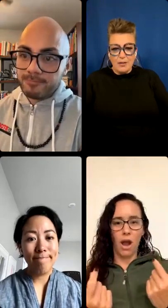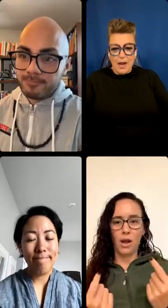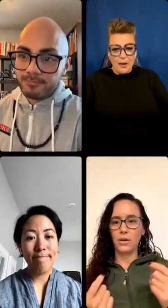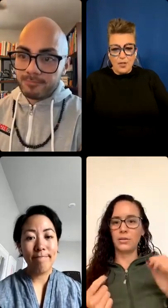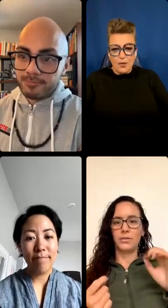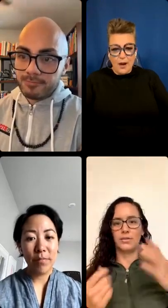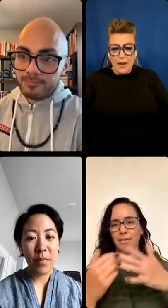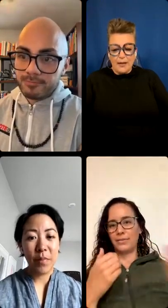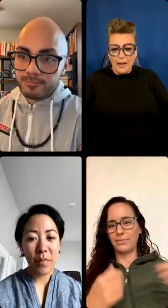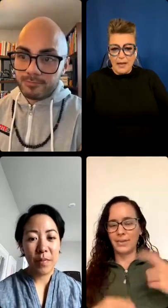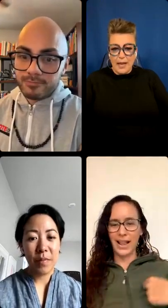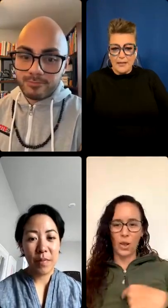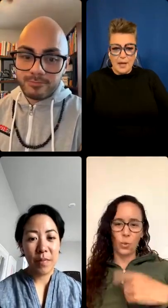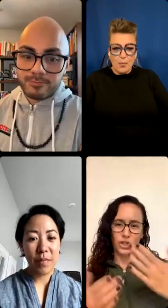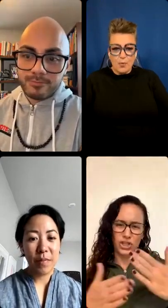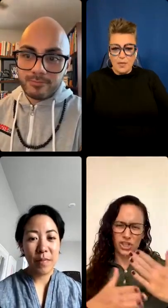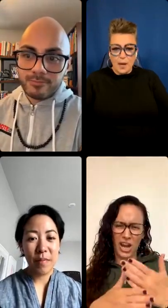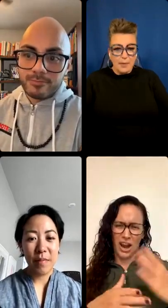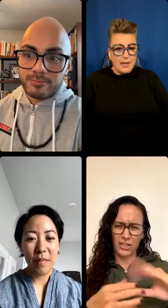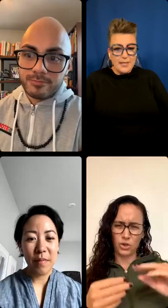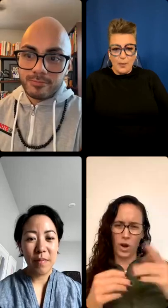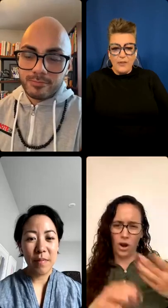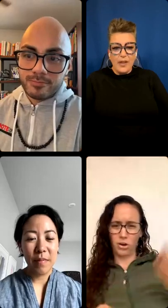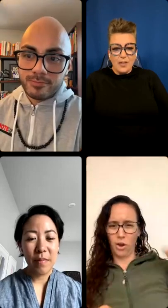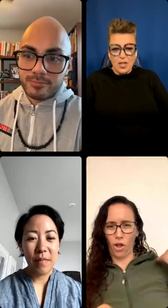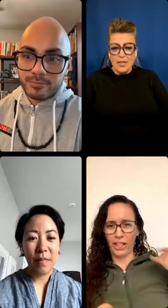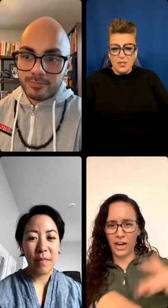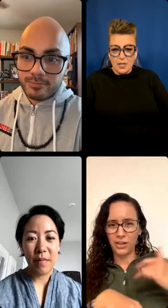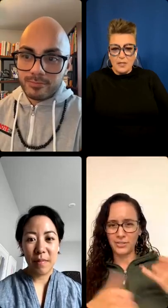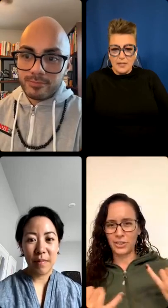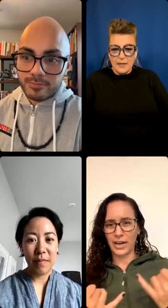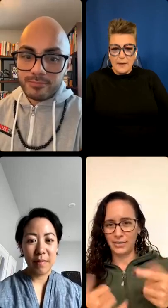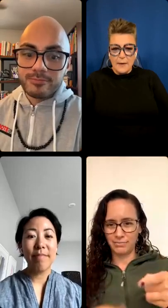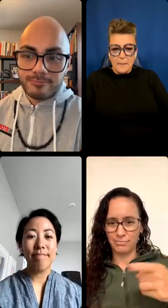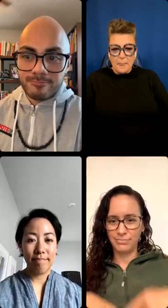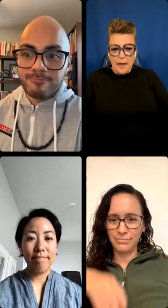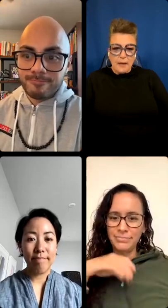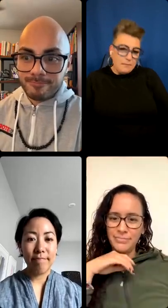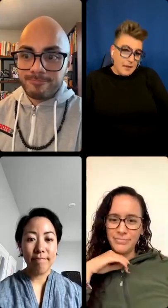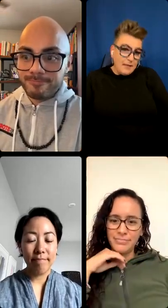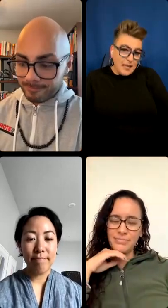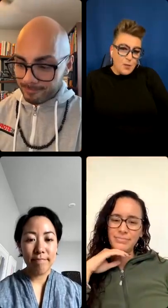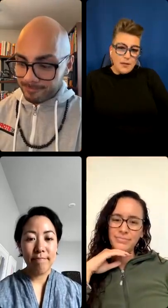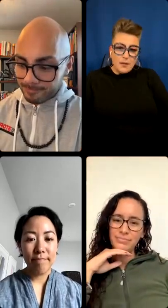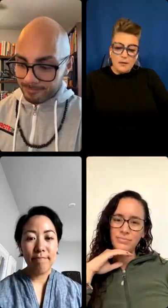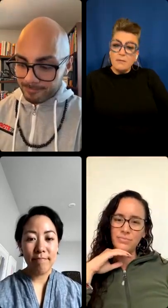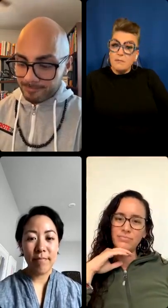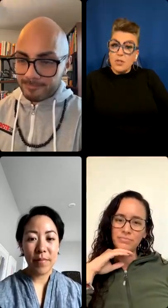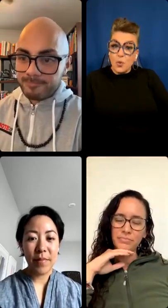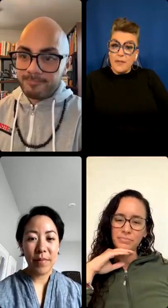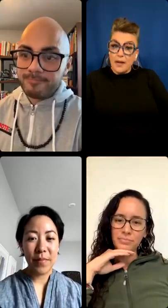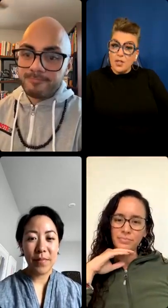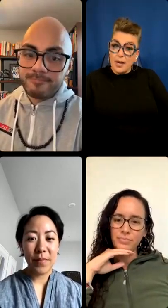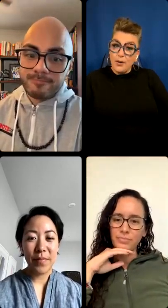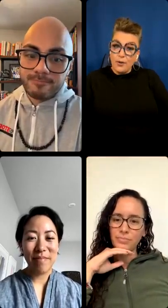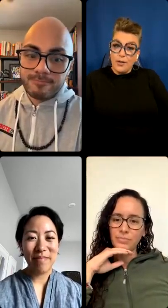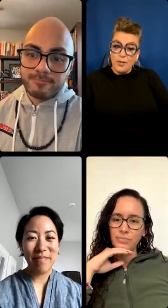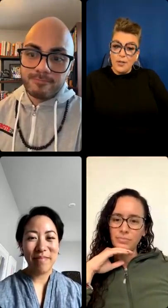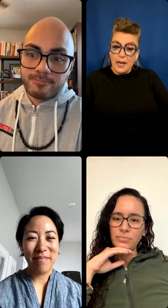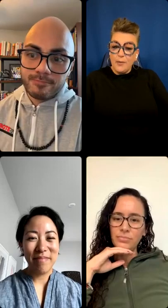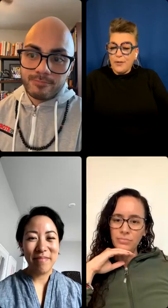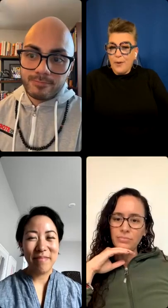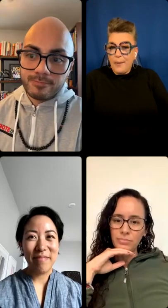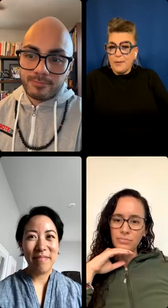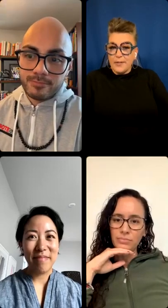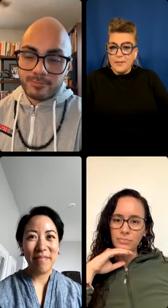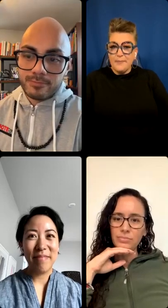reached out to Greg and Can't Stop Won't Stop, and I said, we've got to change this. And that's when the story that I shared earlier